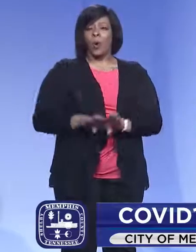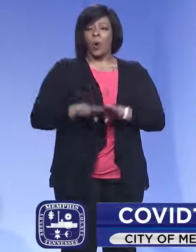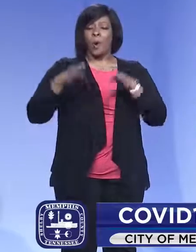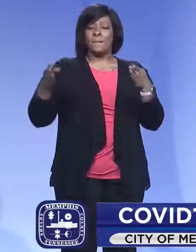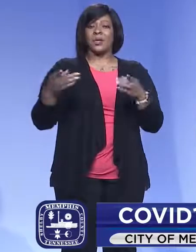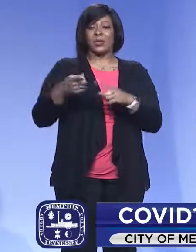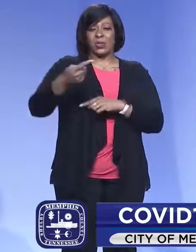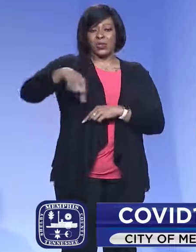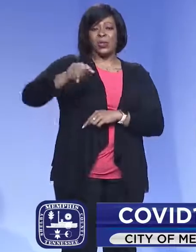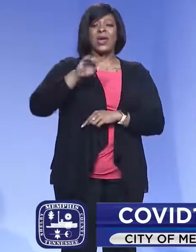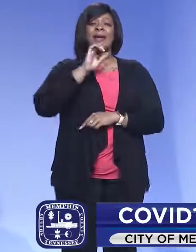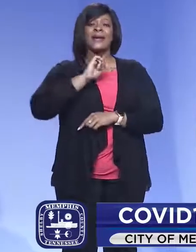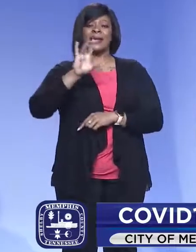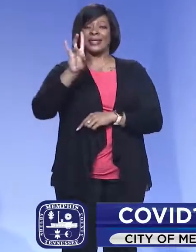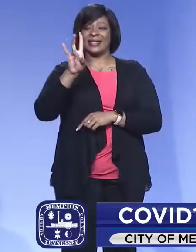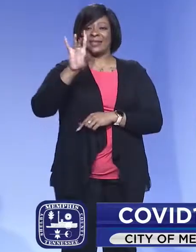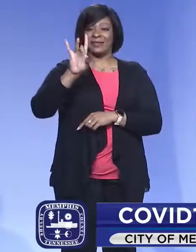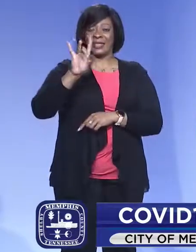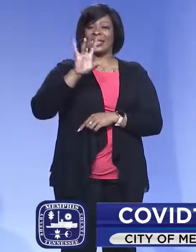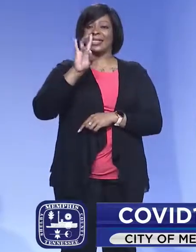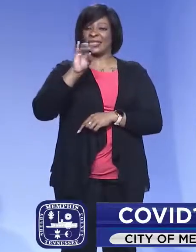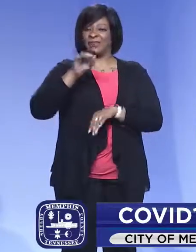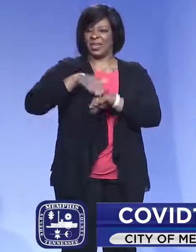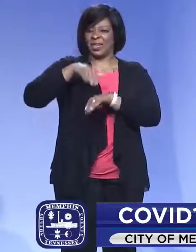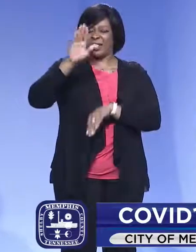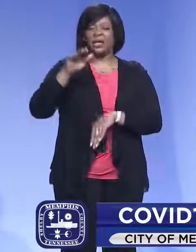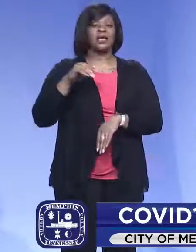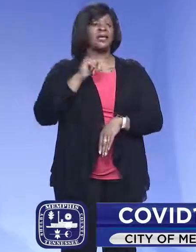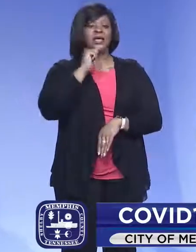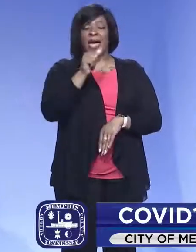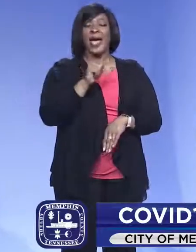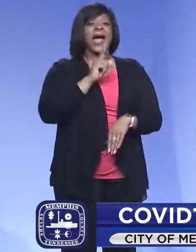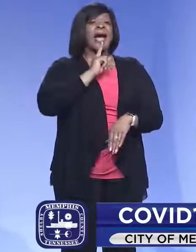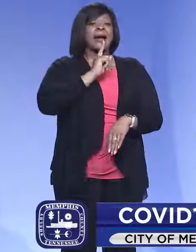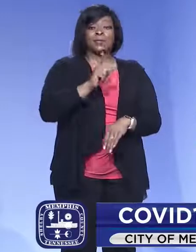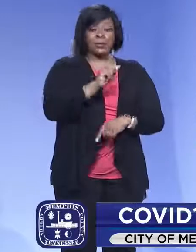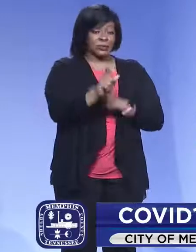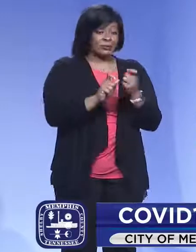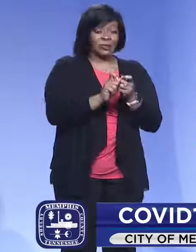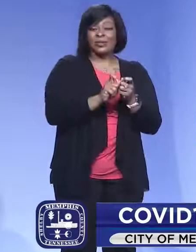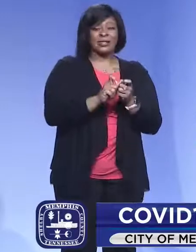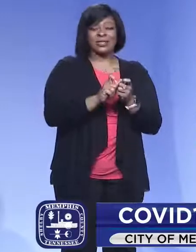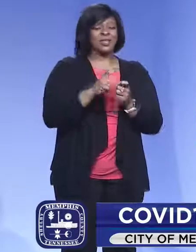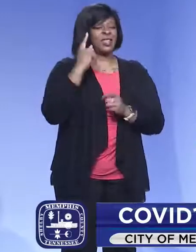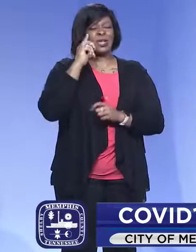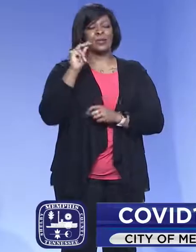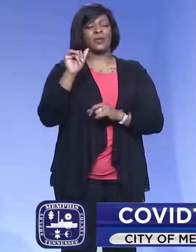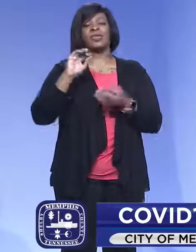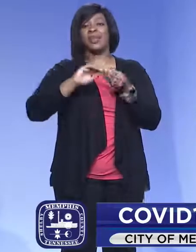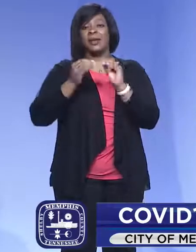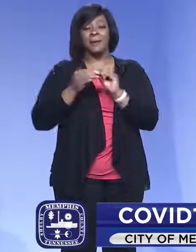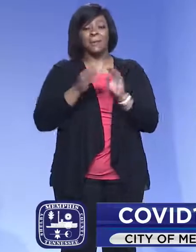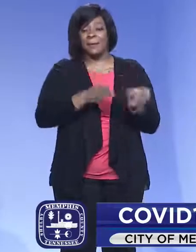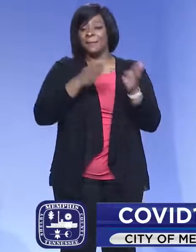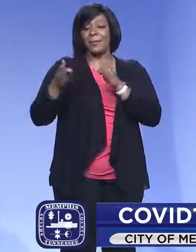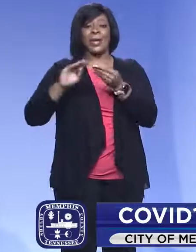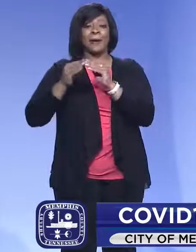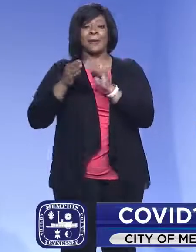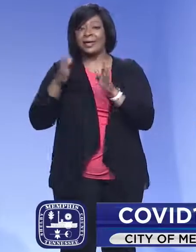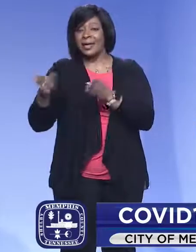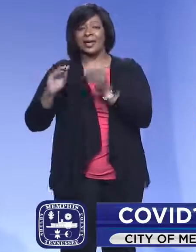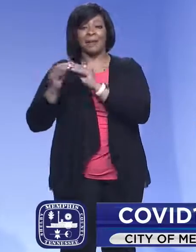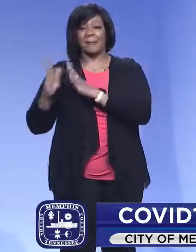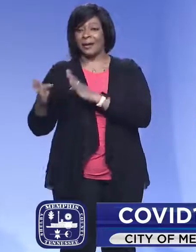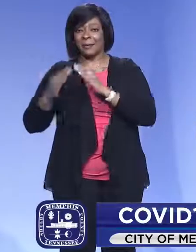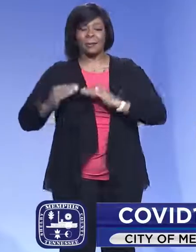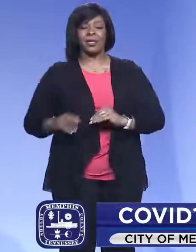up to those over 78. So it's not as absolute as some people may think. Oh, when you reach this number, you move to the next phase.